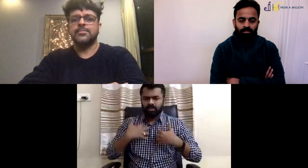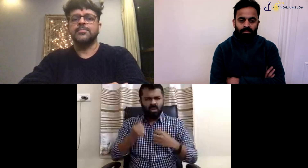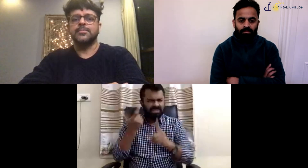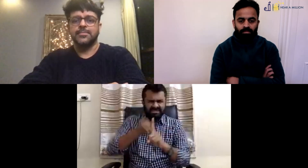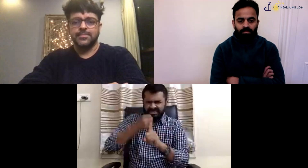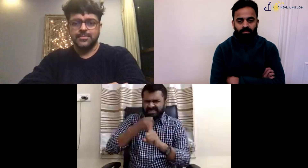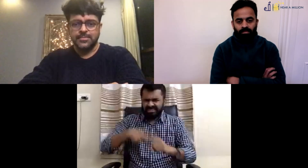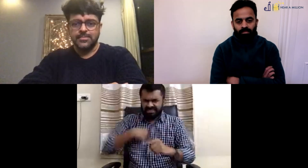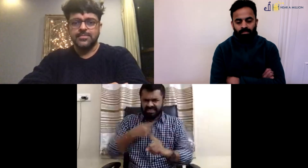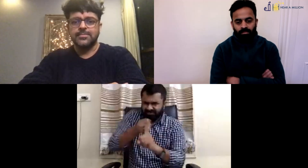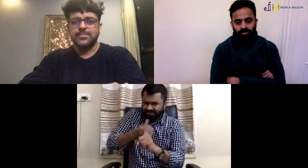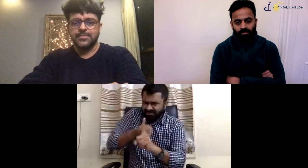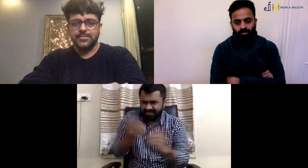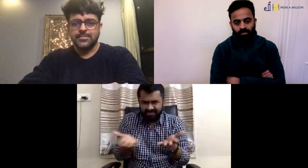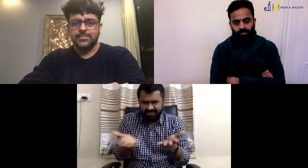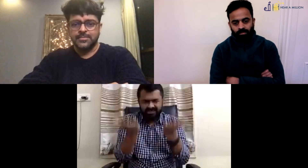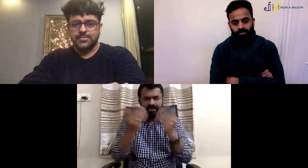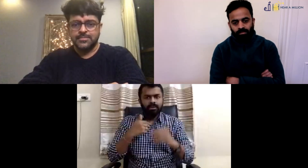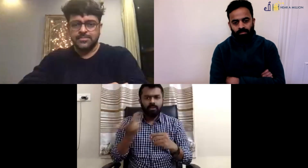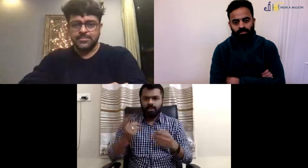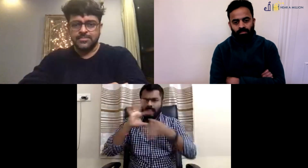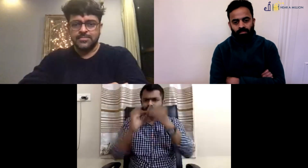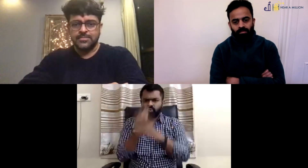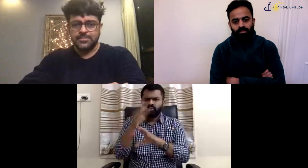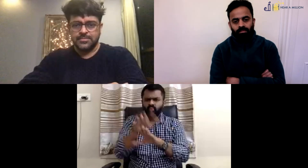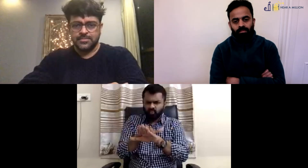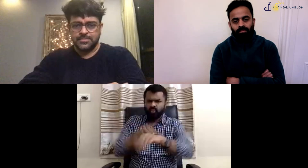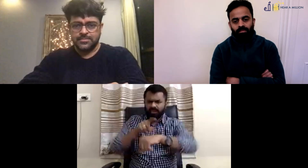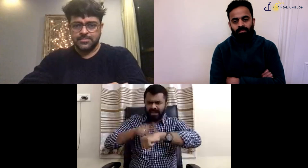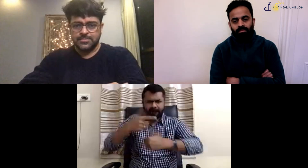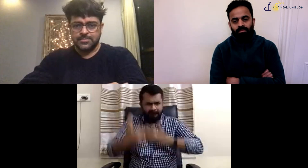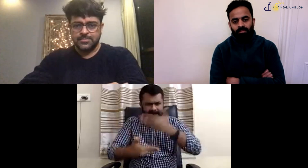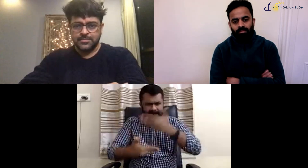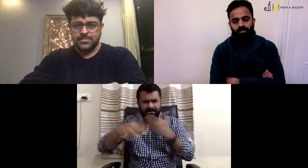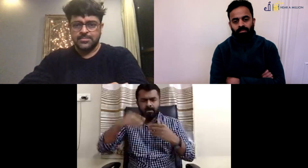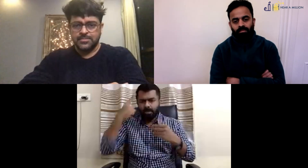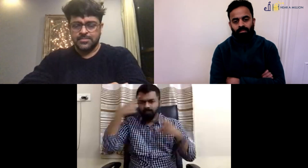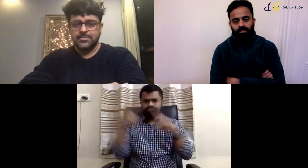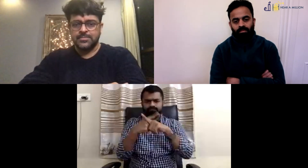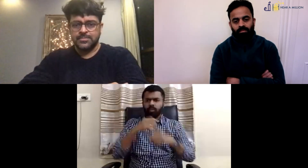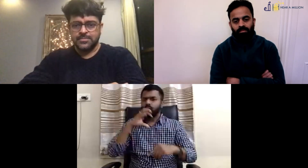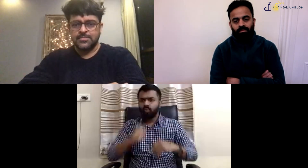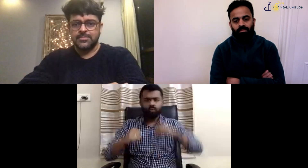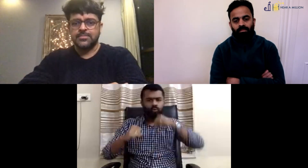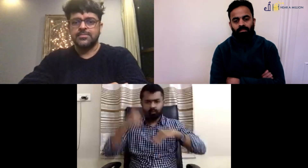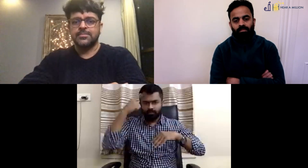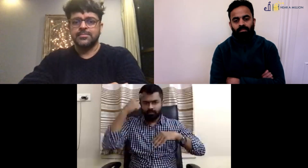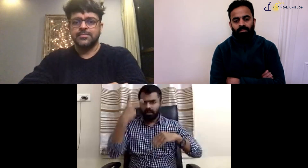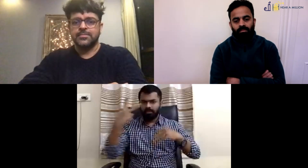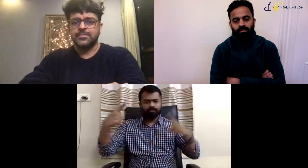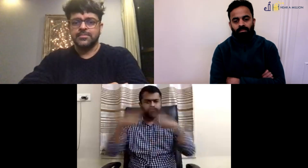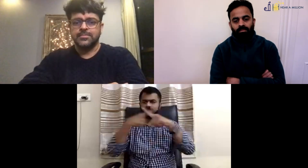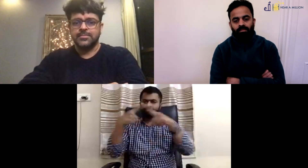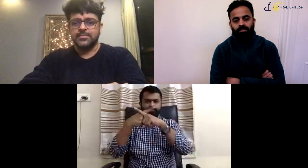volunteered here for since 10 years. So I've been doing advocacy works yeah, I know it's take time for the